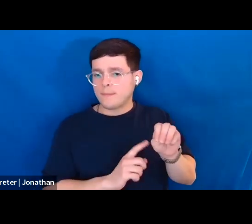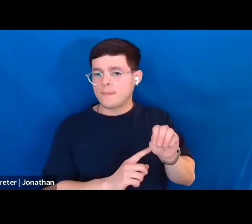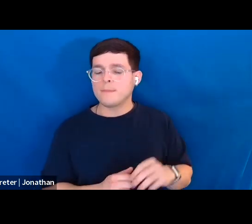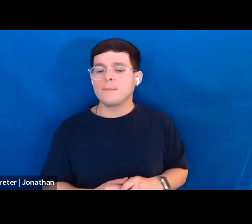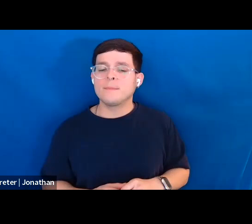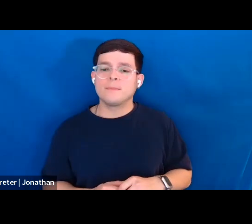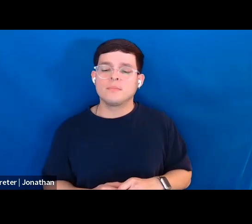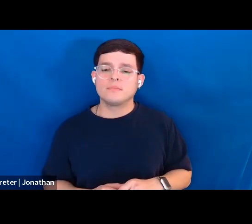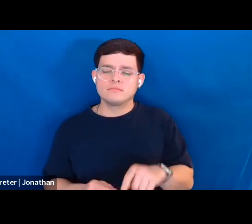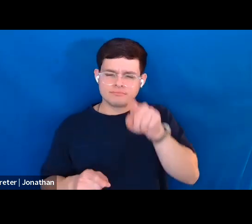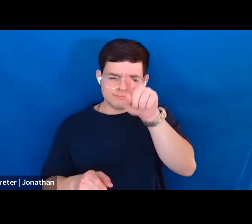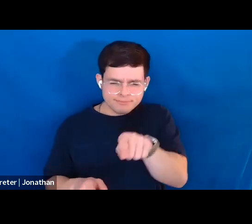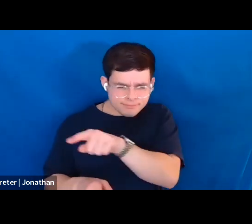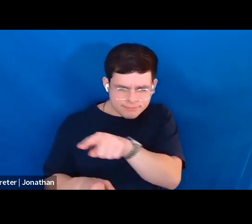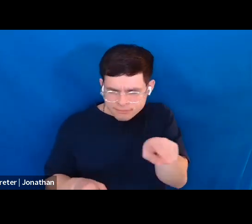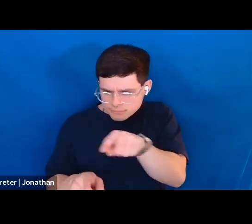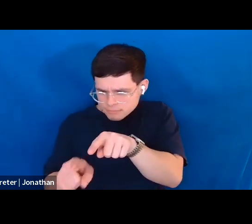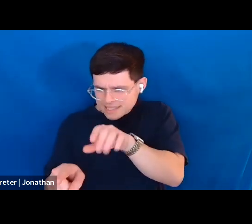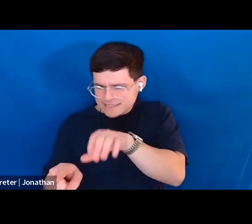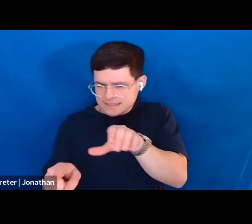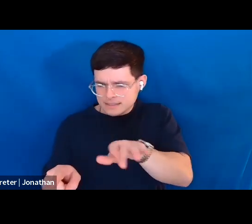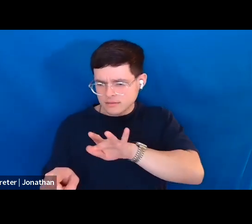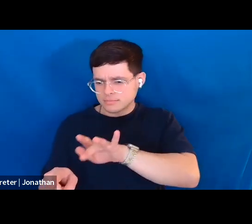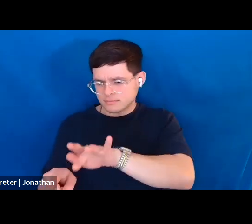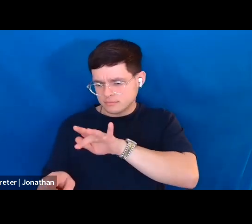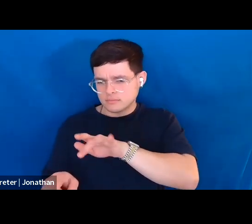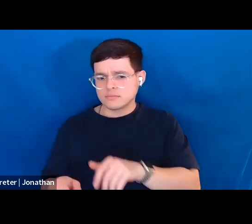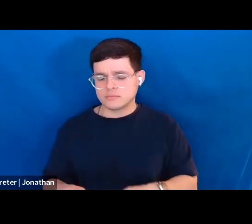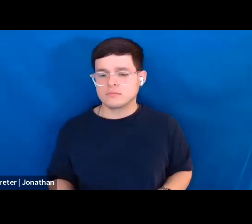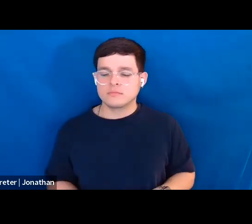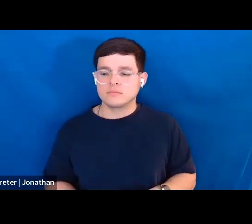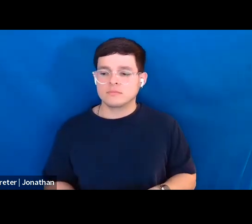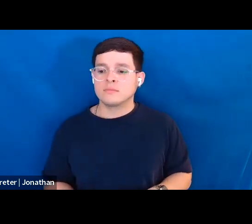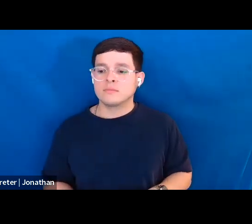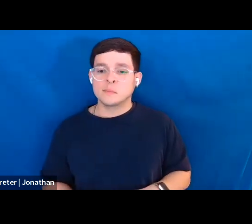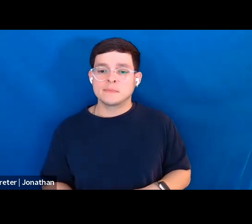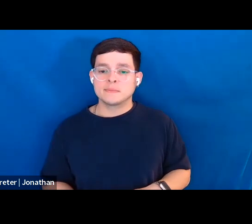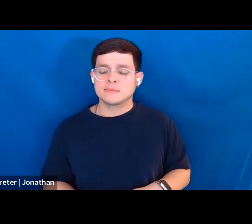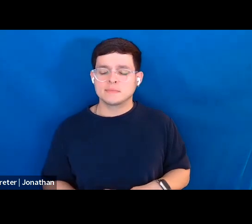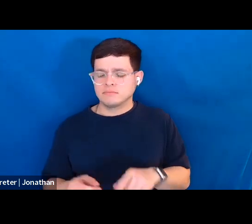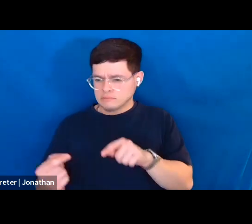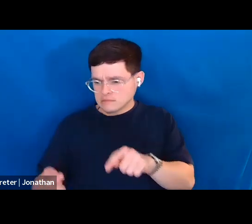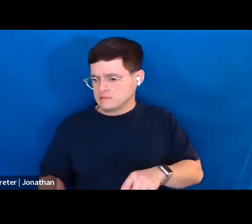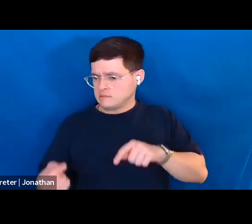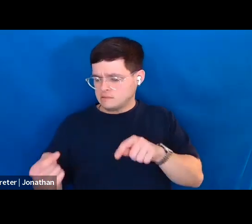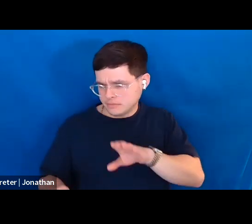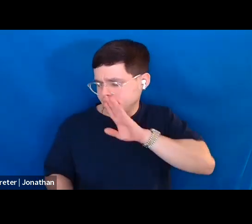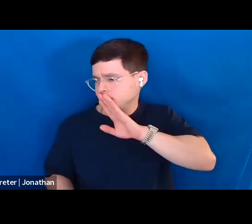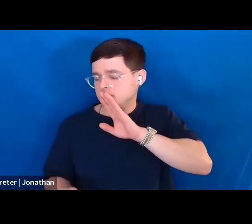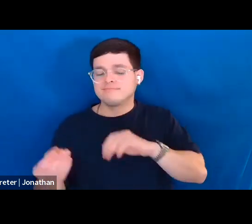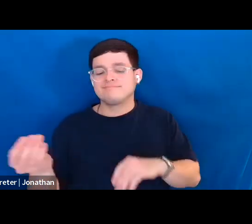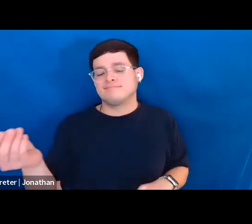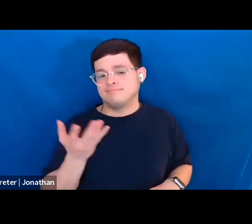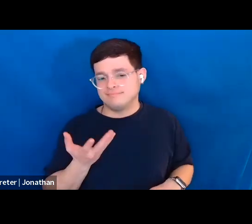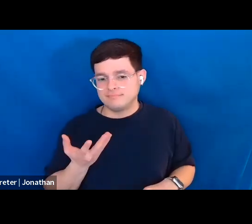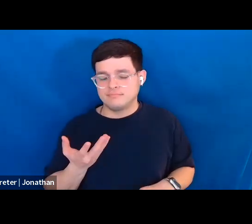the CC icon in the webinar controls. If any issues arise, please let us know